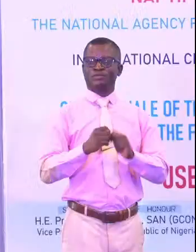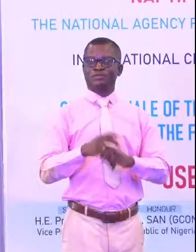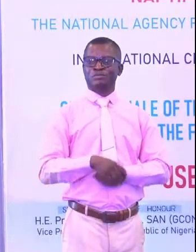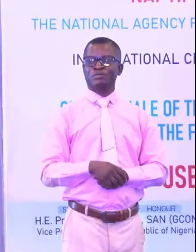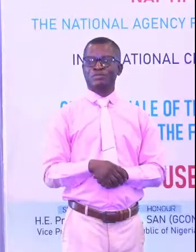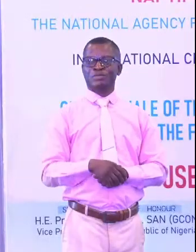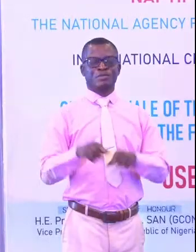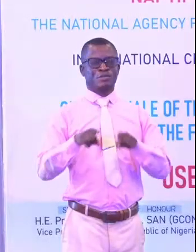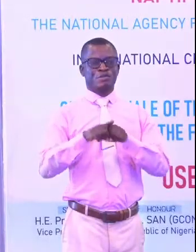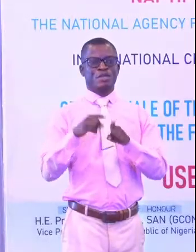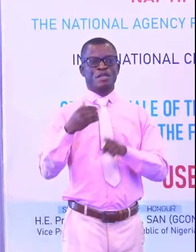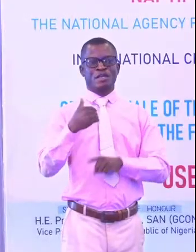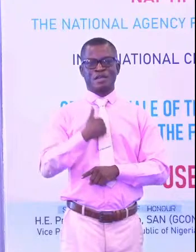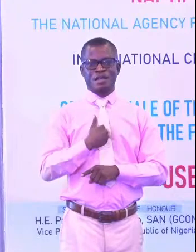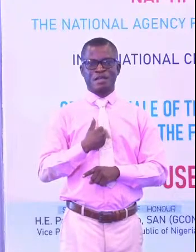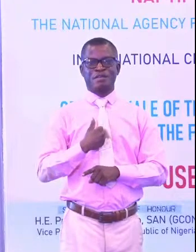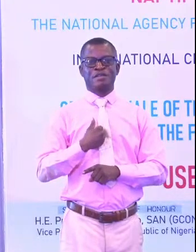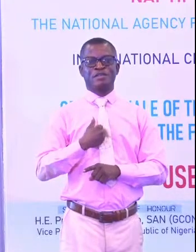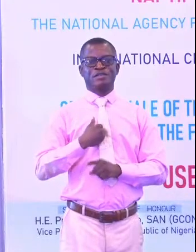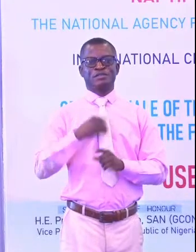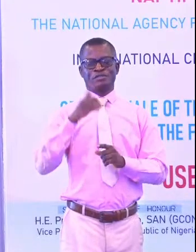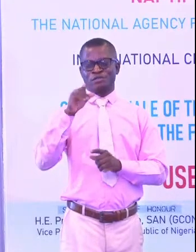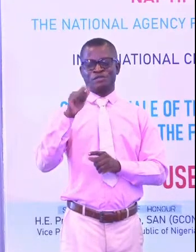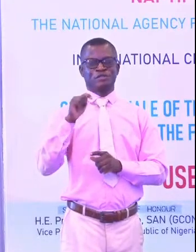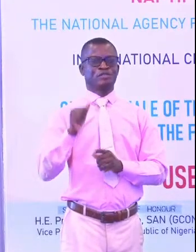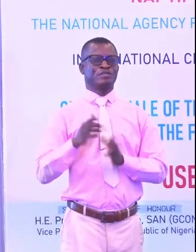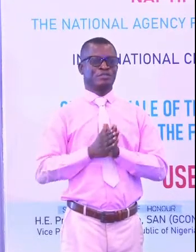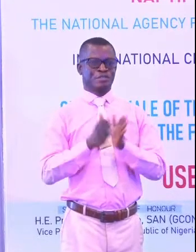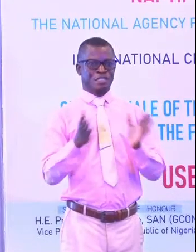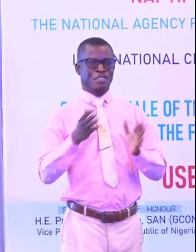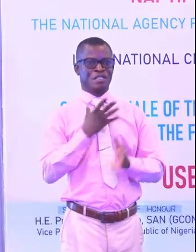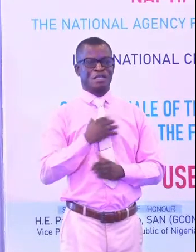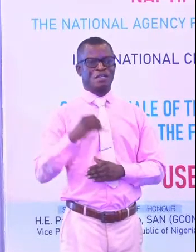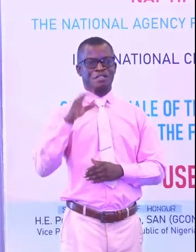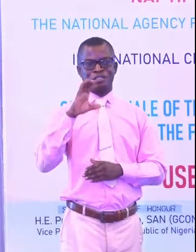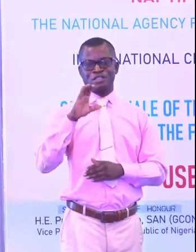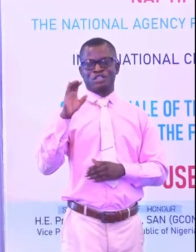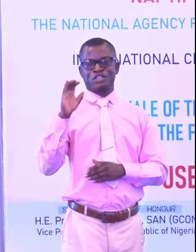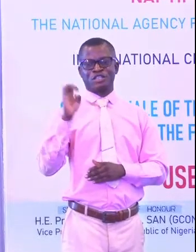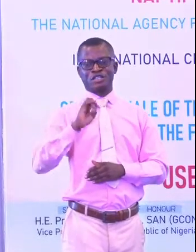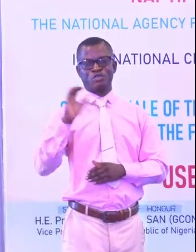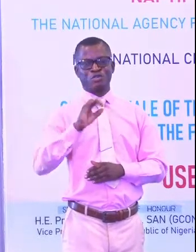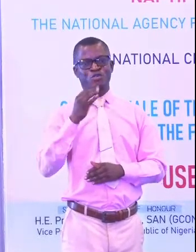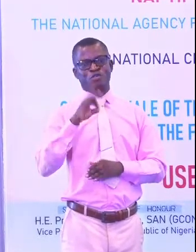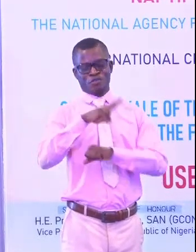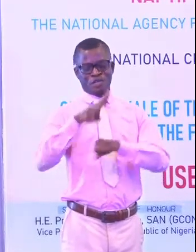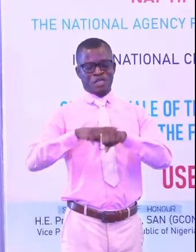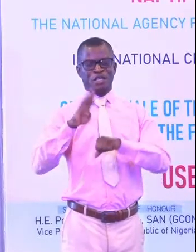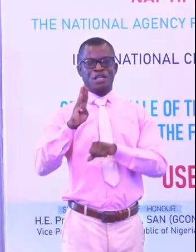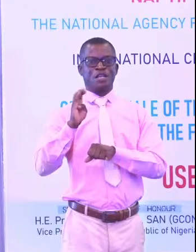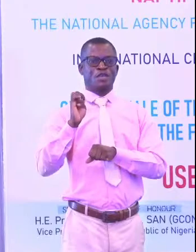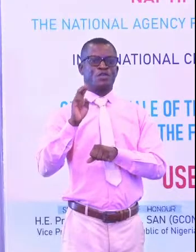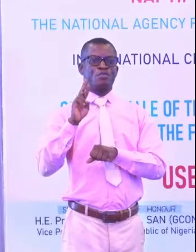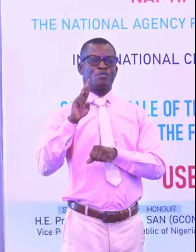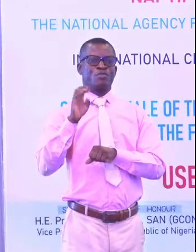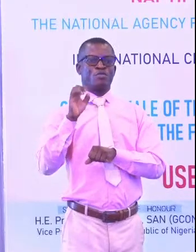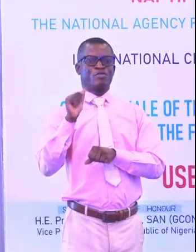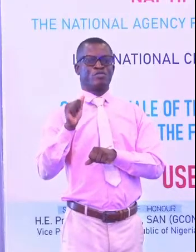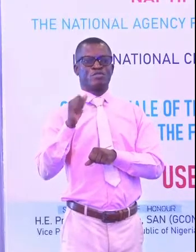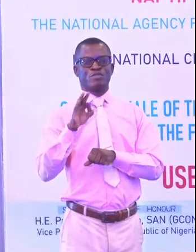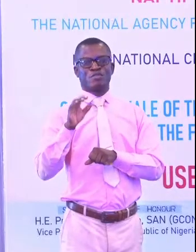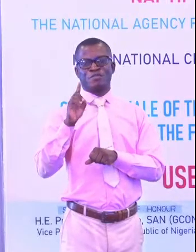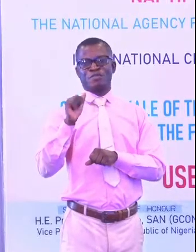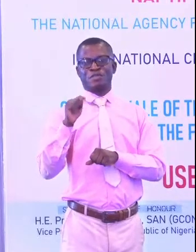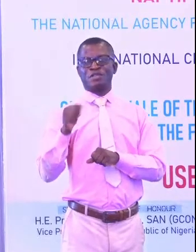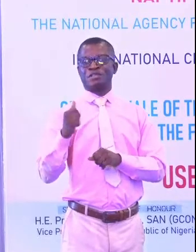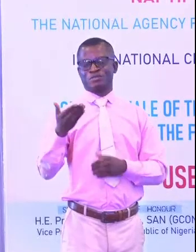And we have the Statistician General and CEO of the National Bureau of Statistics, Prince Adeyemi Adeniro.